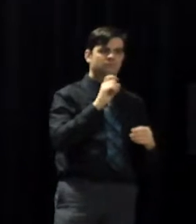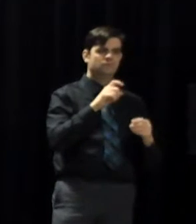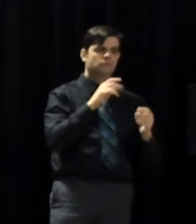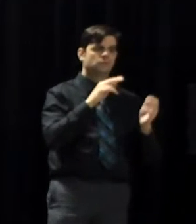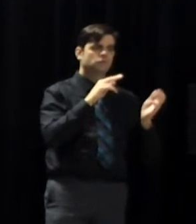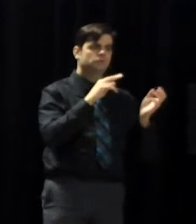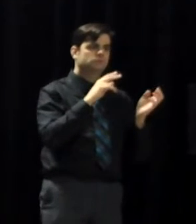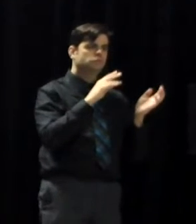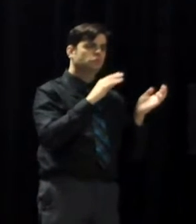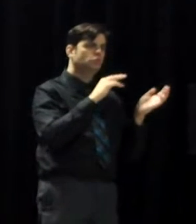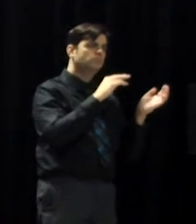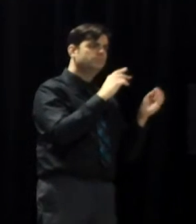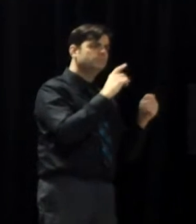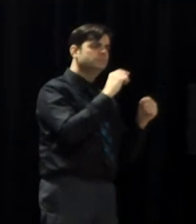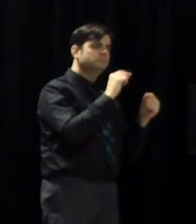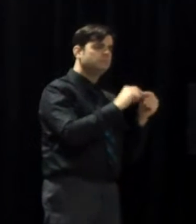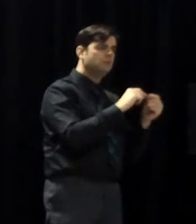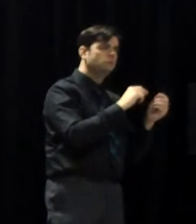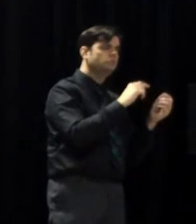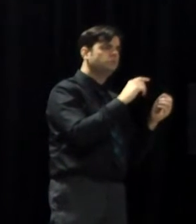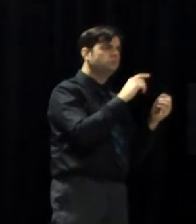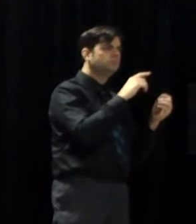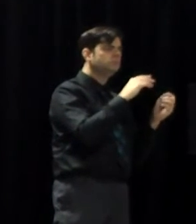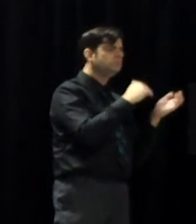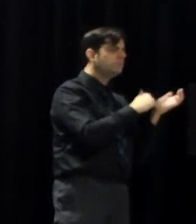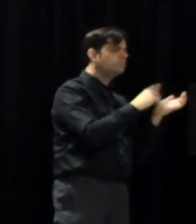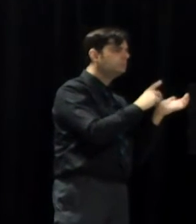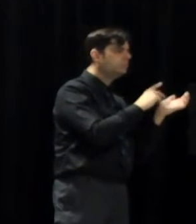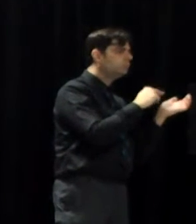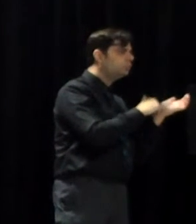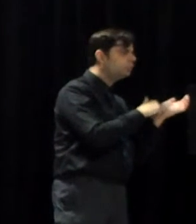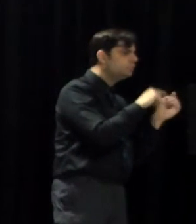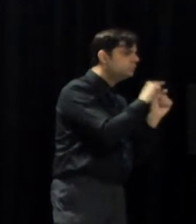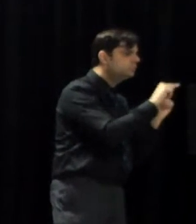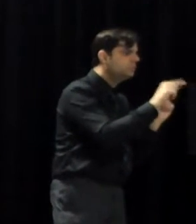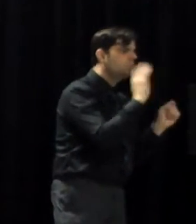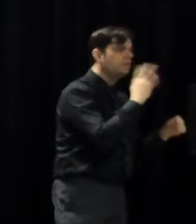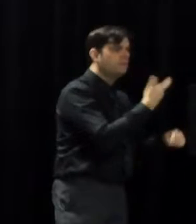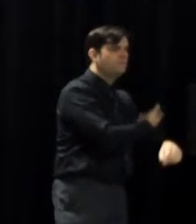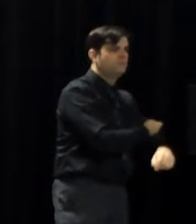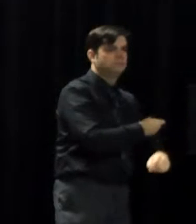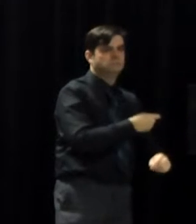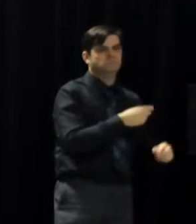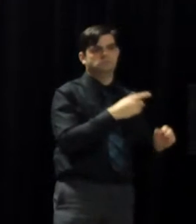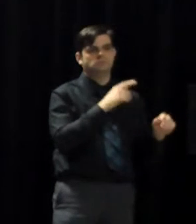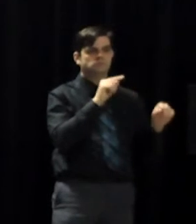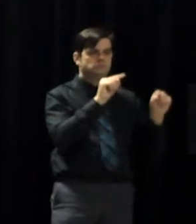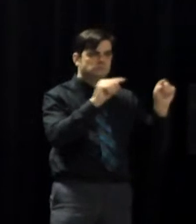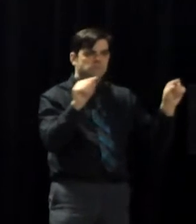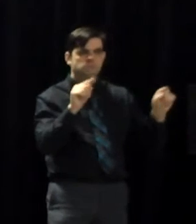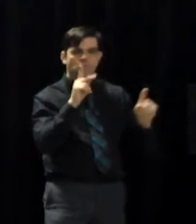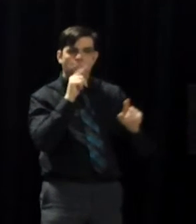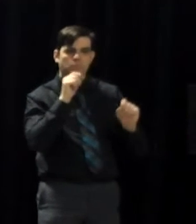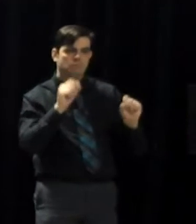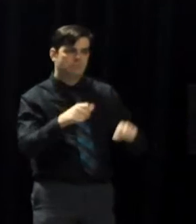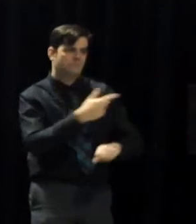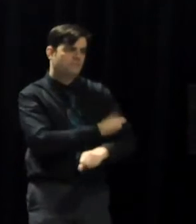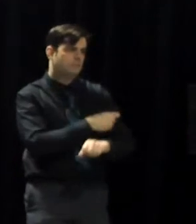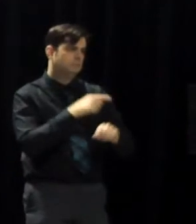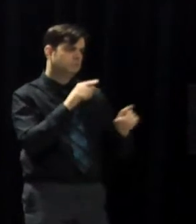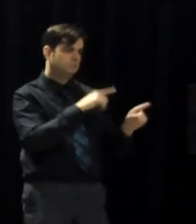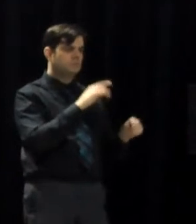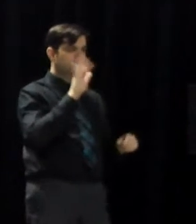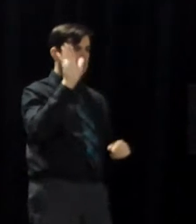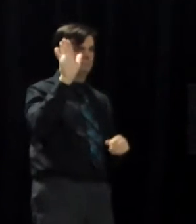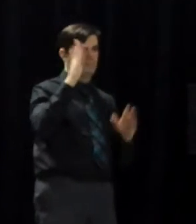I've learned with the federal program with the nursing homes is a third of the nursing home employees will be vaccinated at a time, because you can't vaccinate